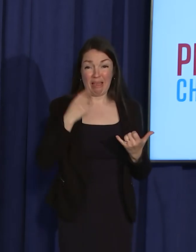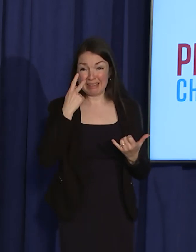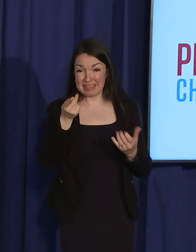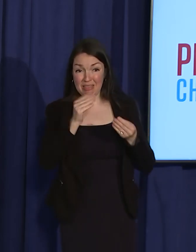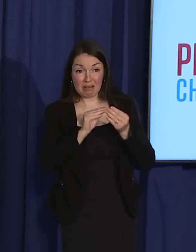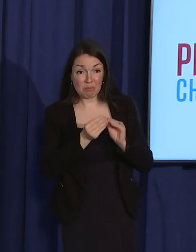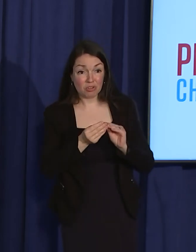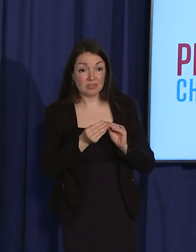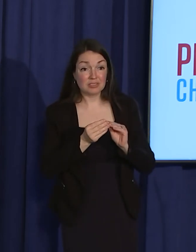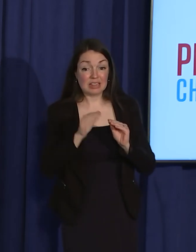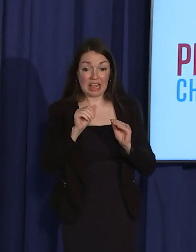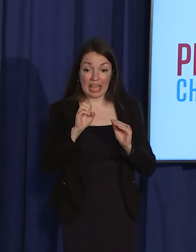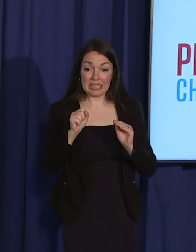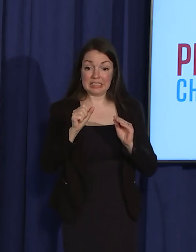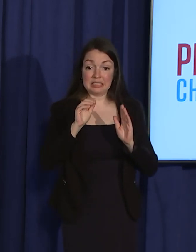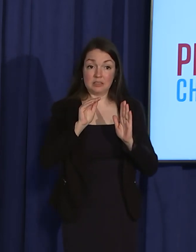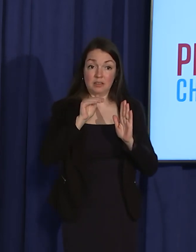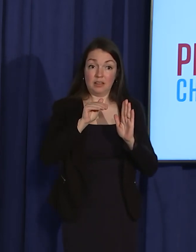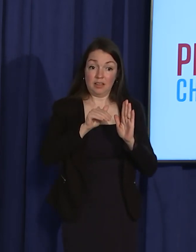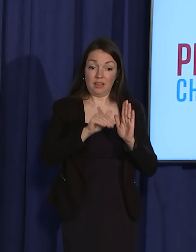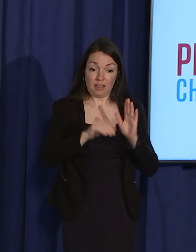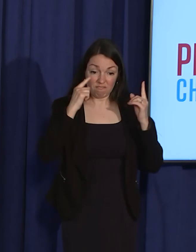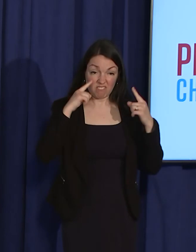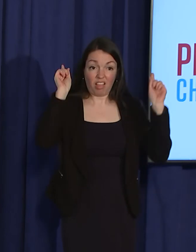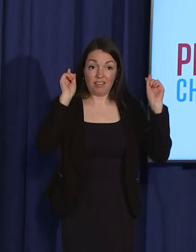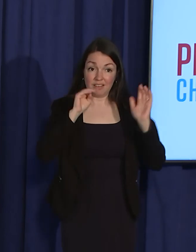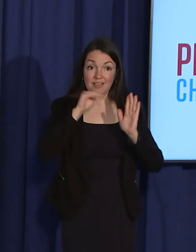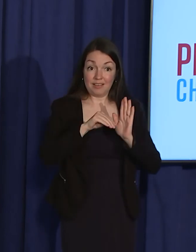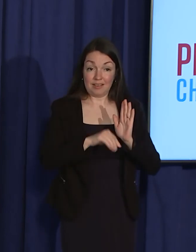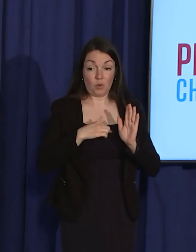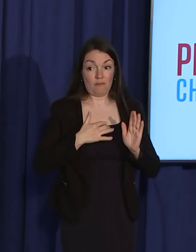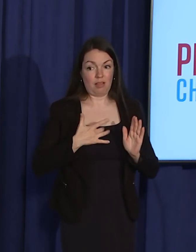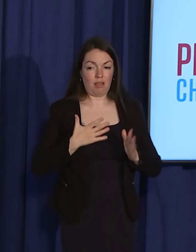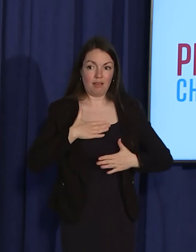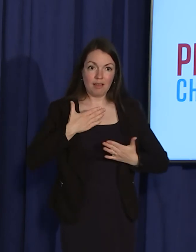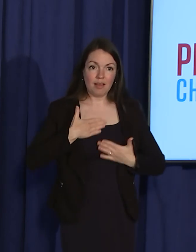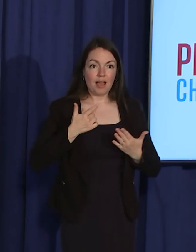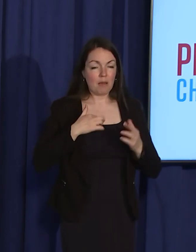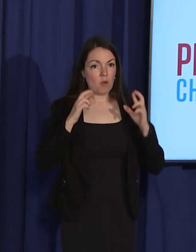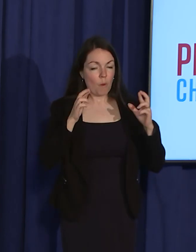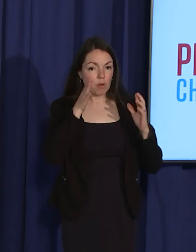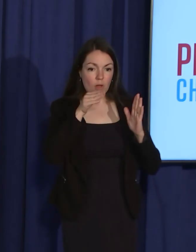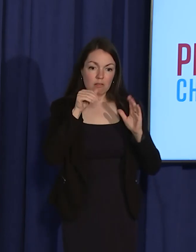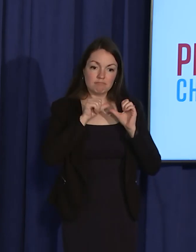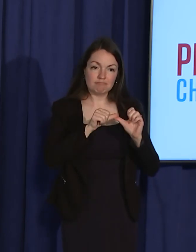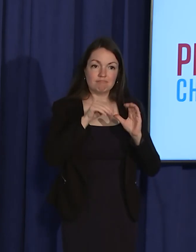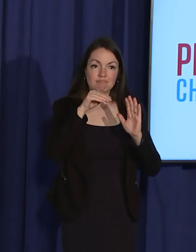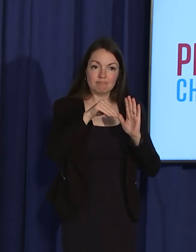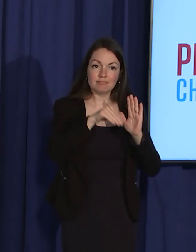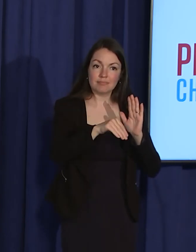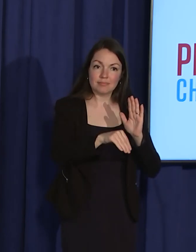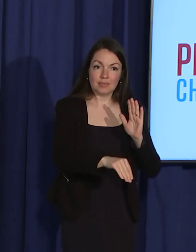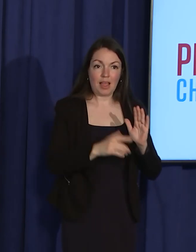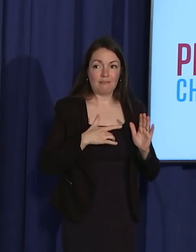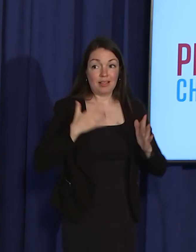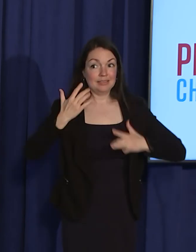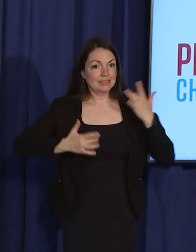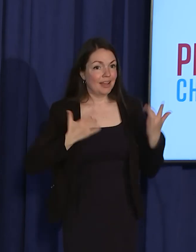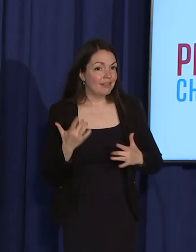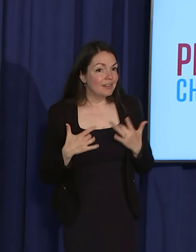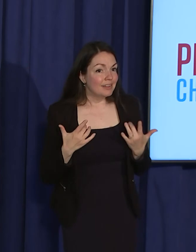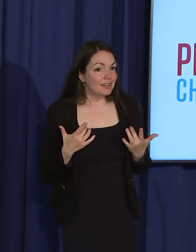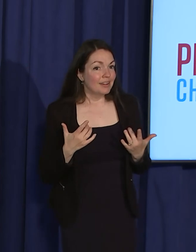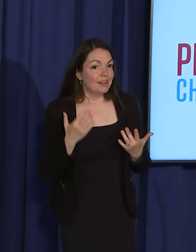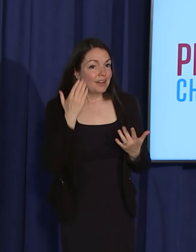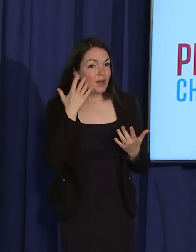numbers are finally on the way down, and I'm hopeful that they can keep going that way. I'm feeling so excited about the fact